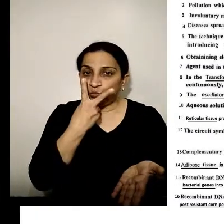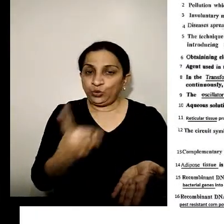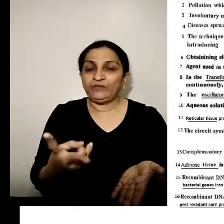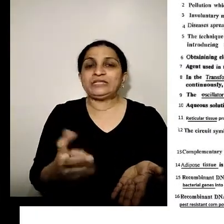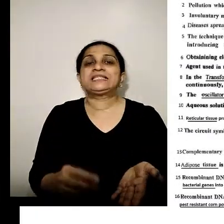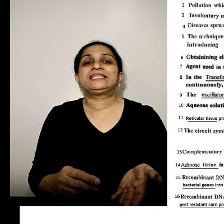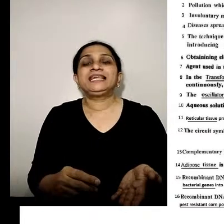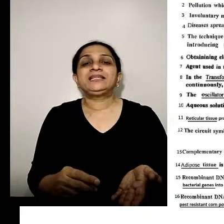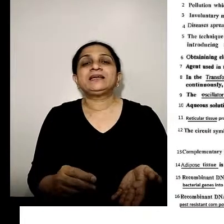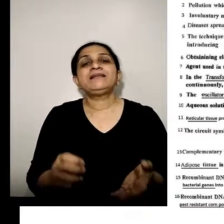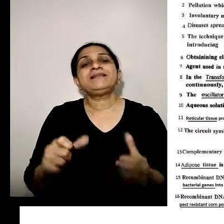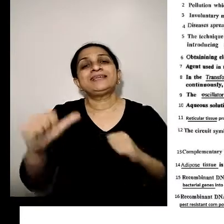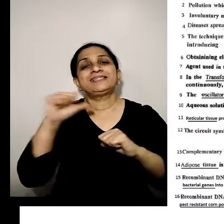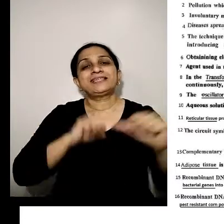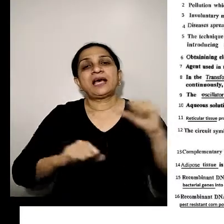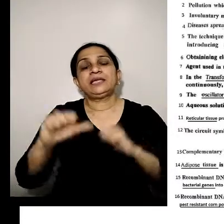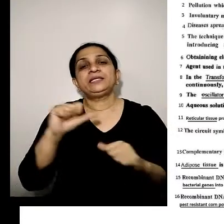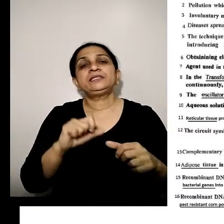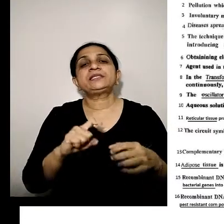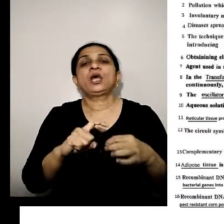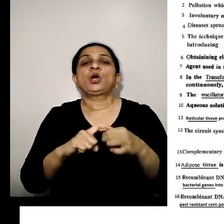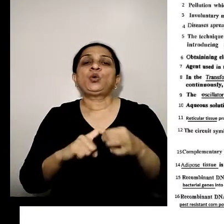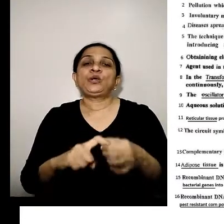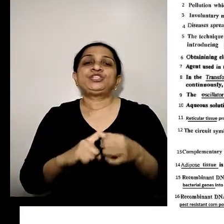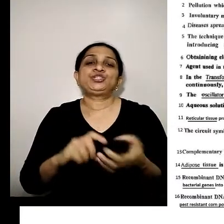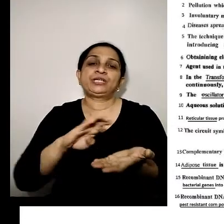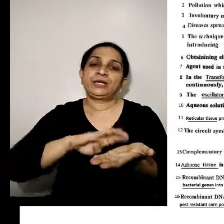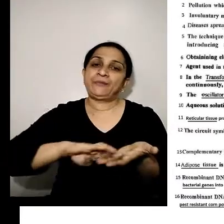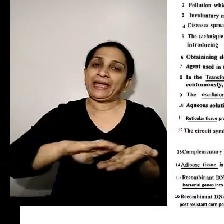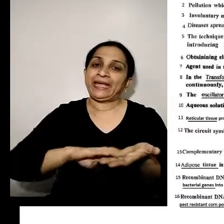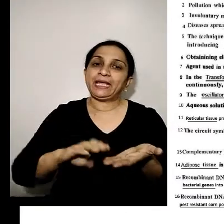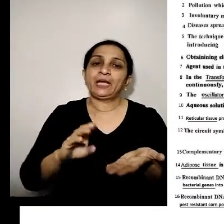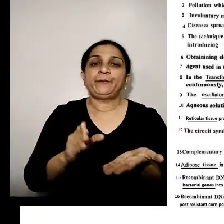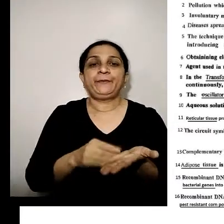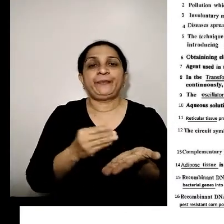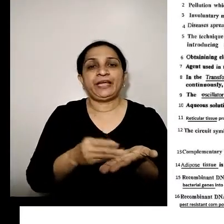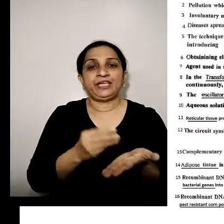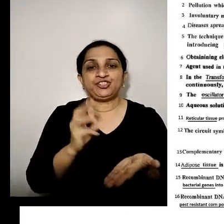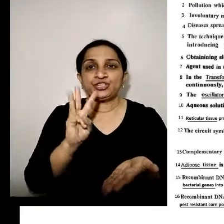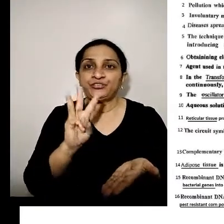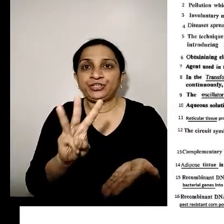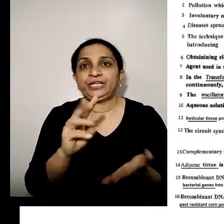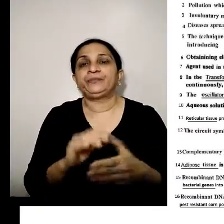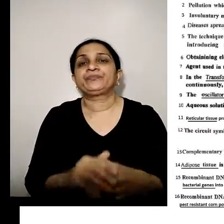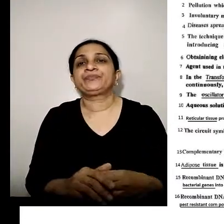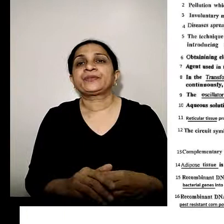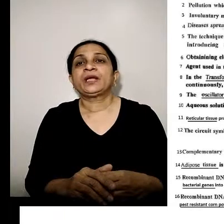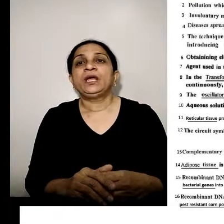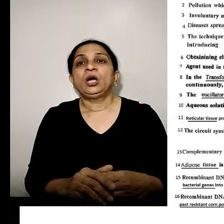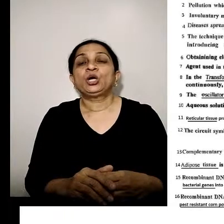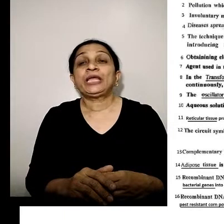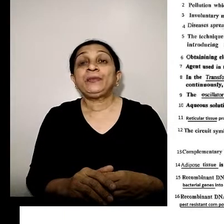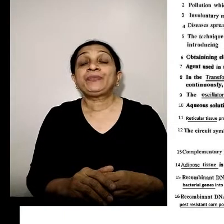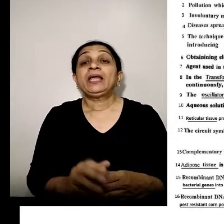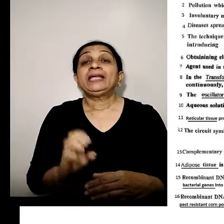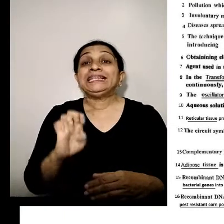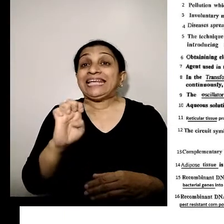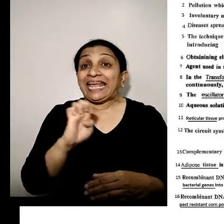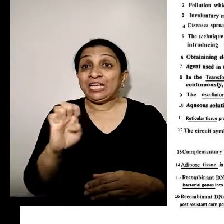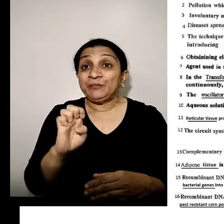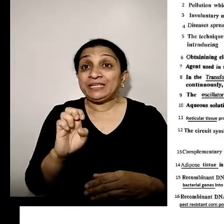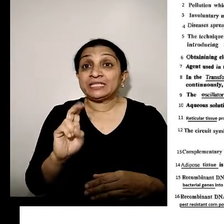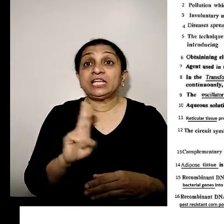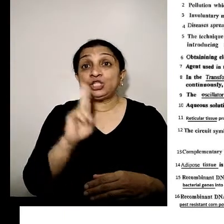Now we will see the science question bank, page 3. Okay,